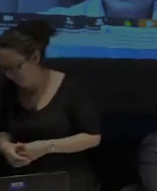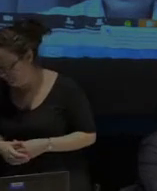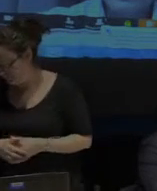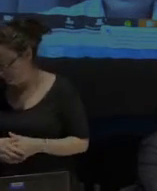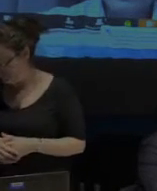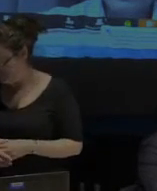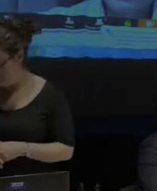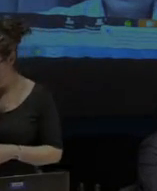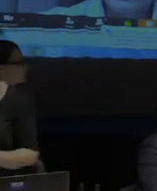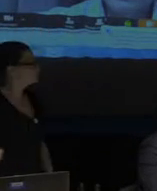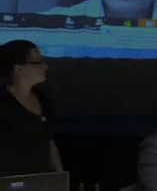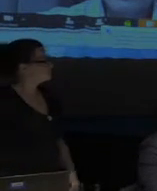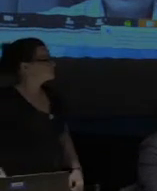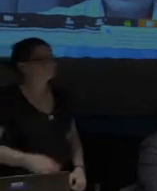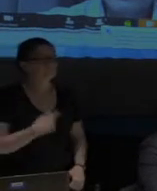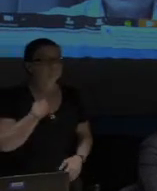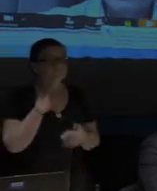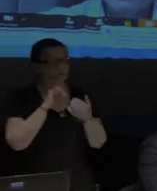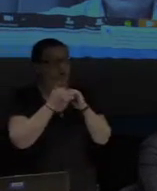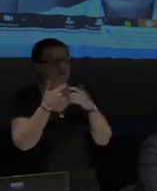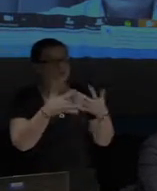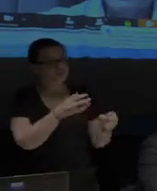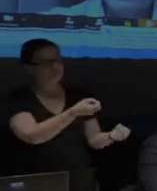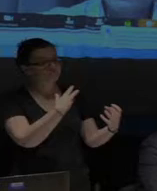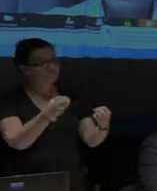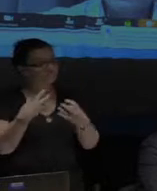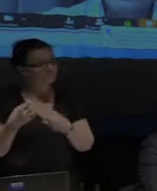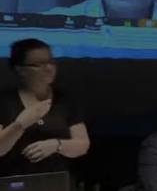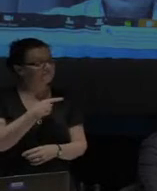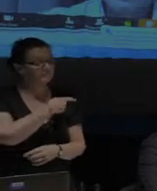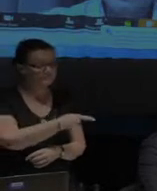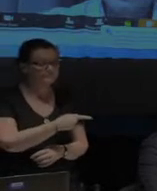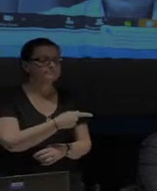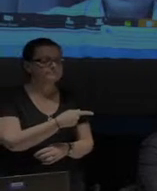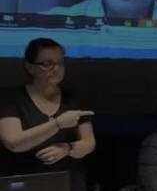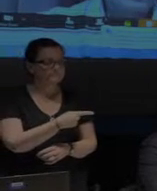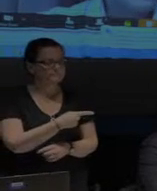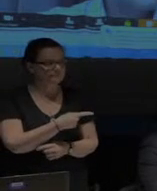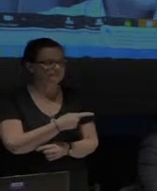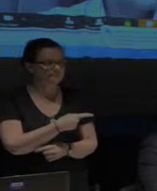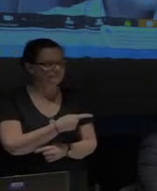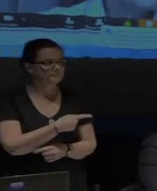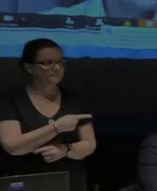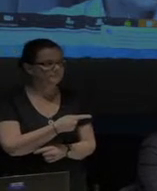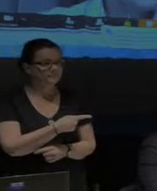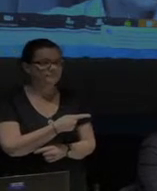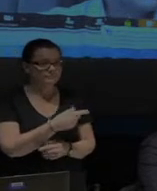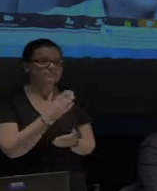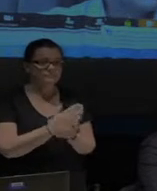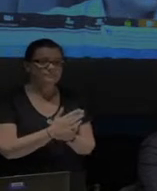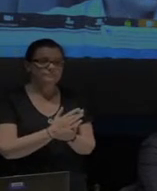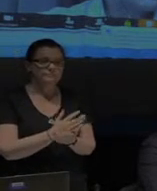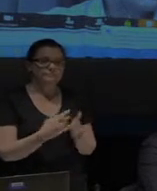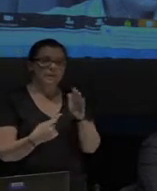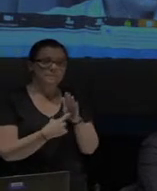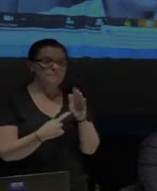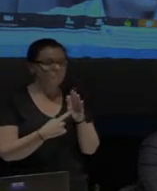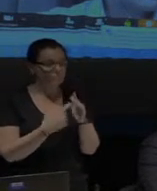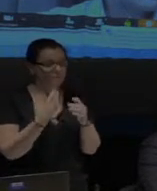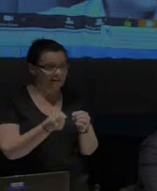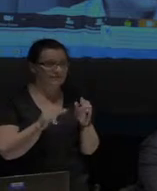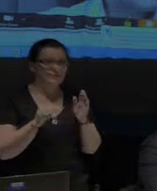Well, colleagues have articulated, you know, the massively important talent issues,